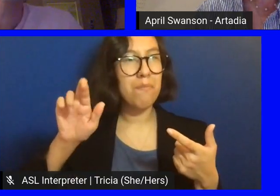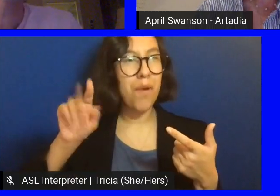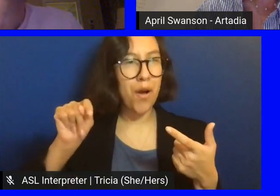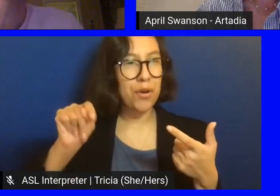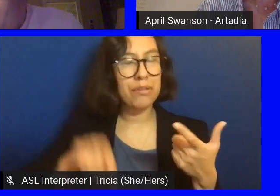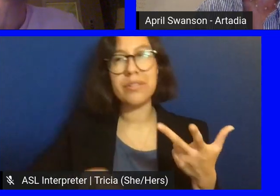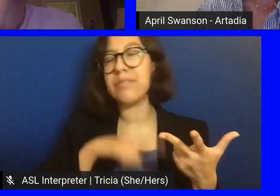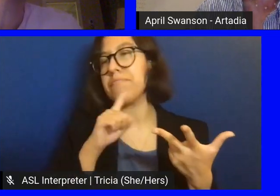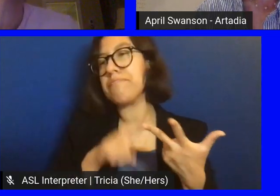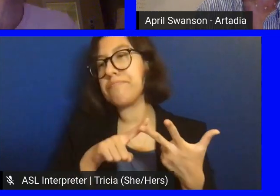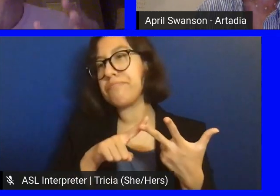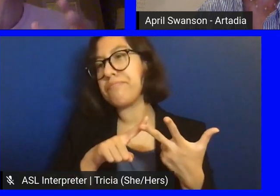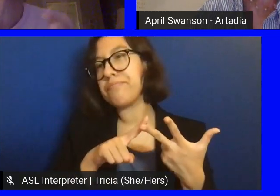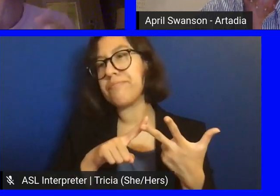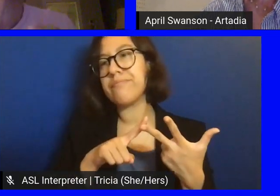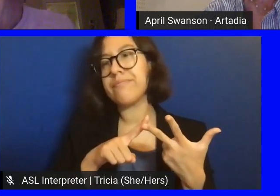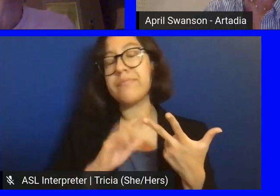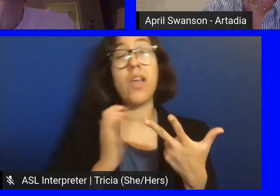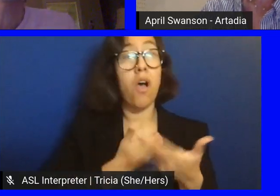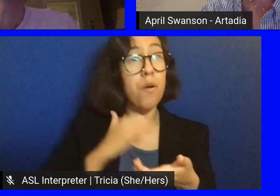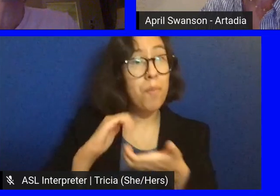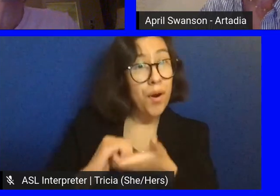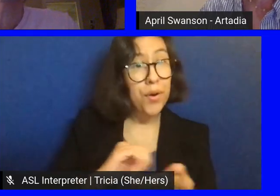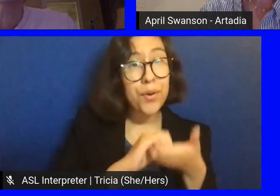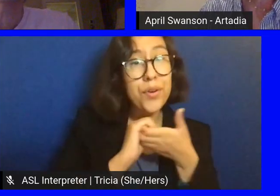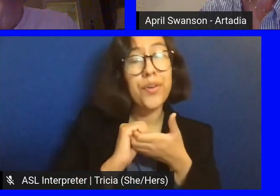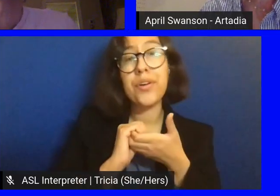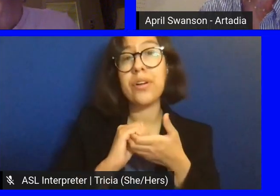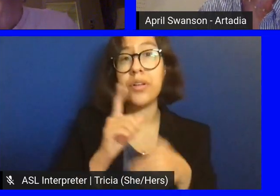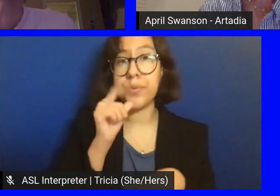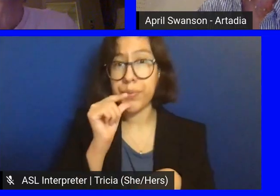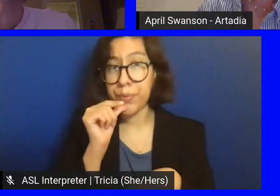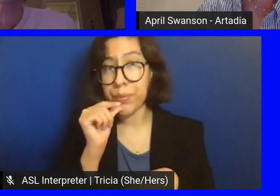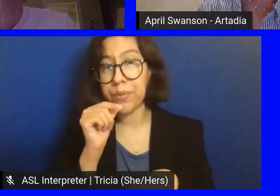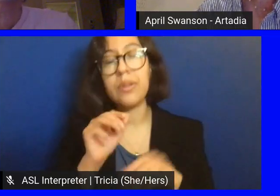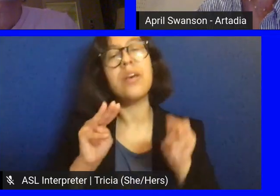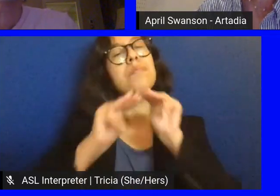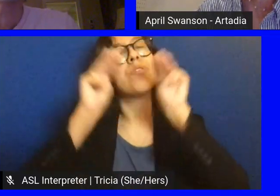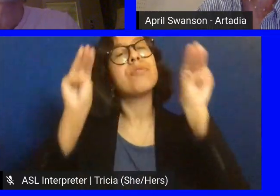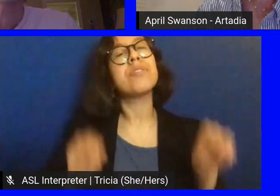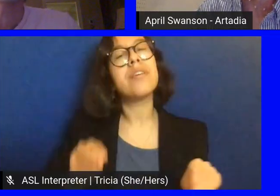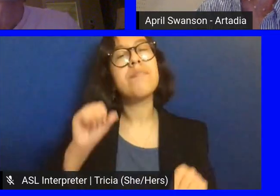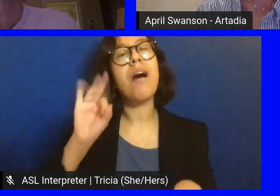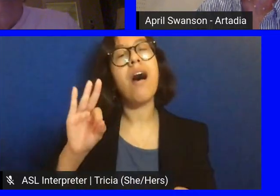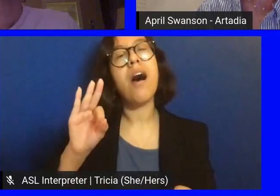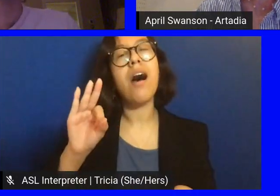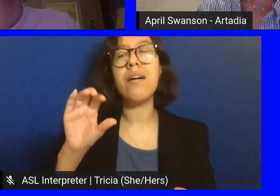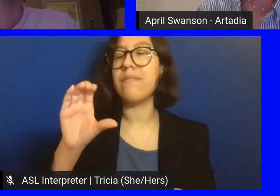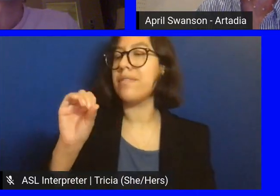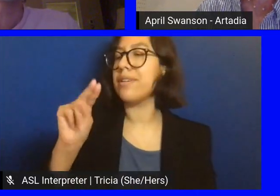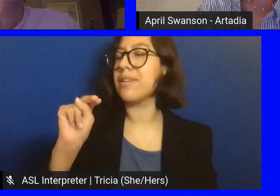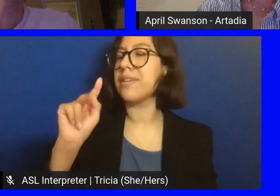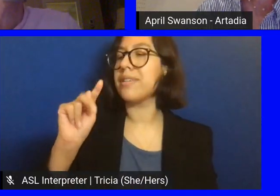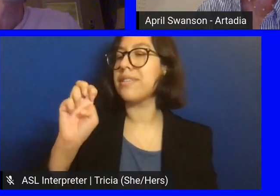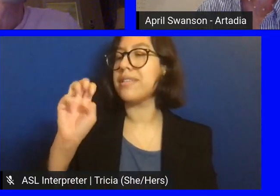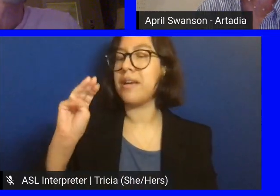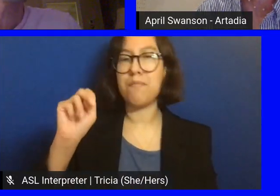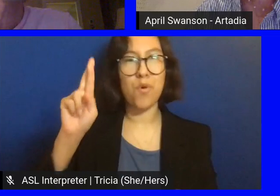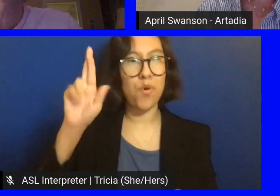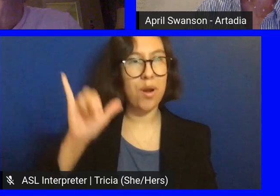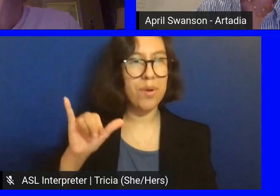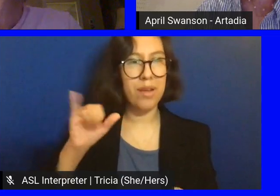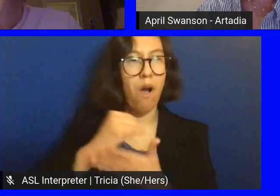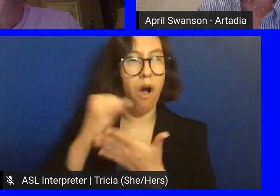doing programming. Our partner institutions out there were the Museum of Contemporary Art, MoCA, LA, the Hammer